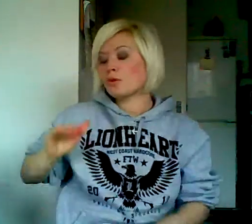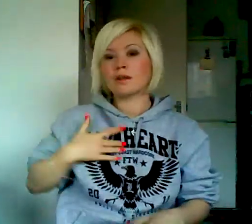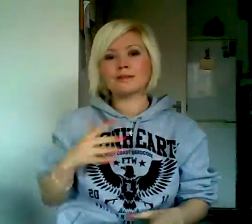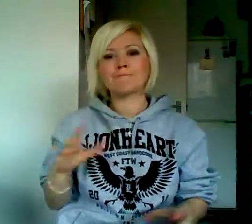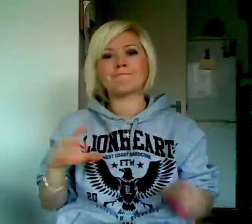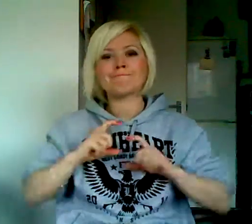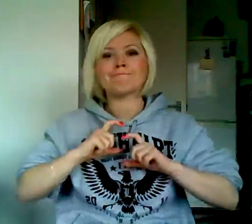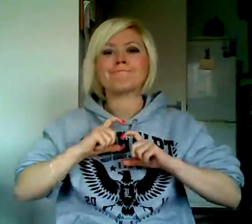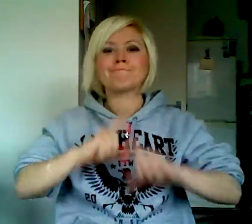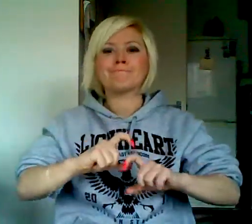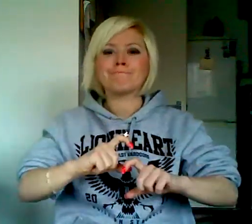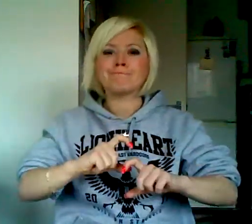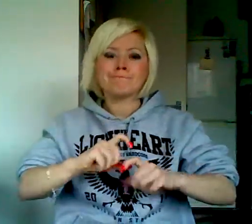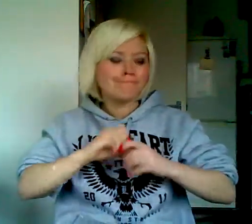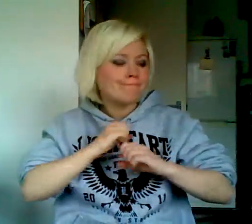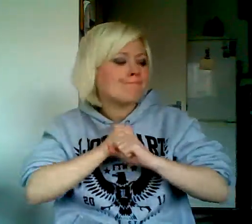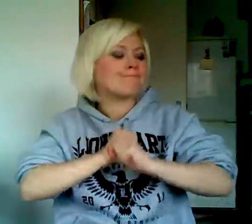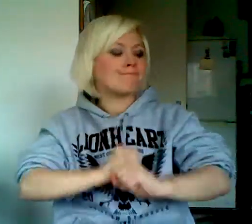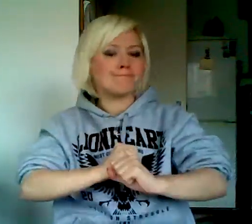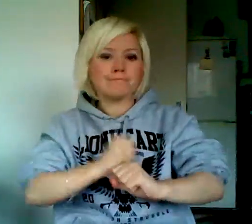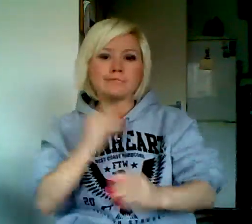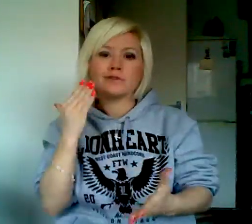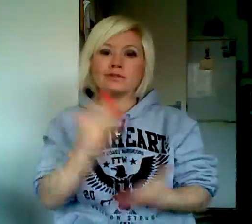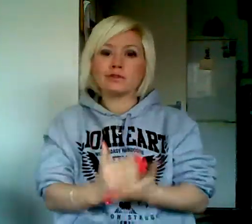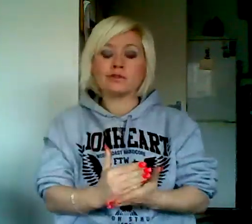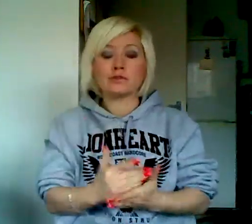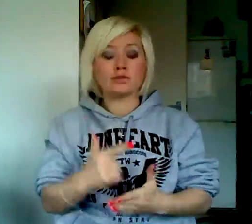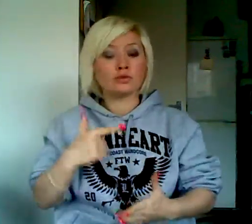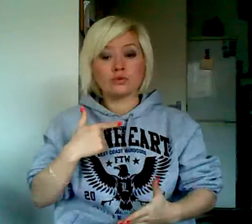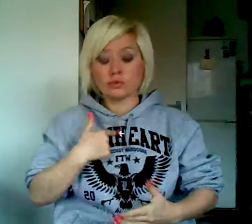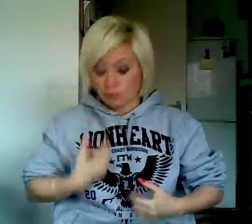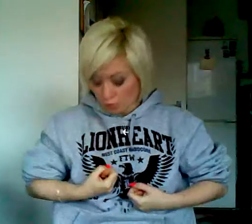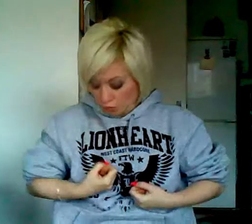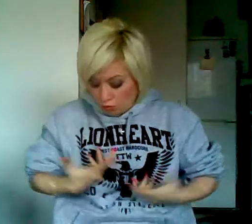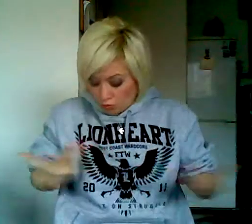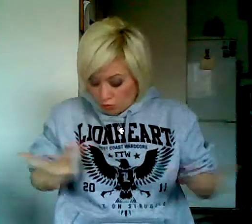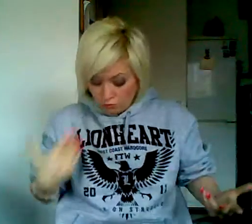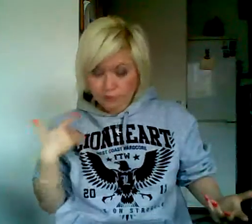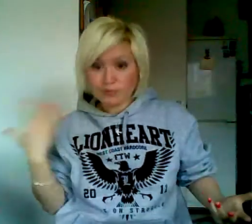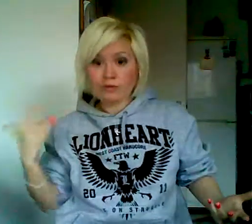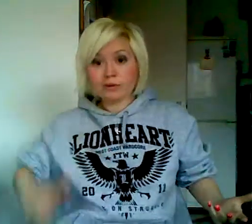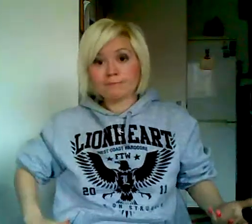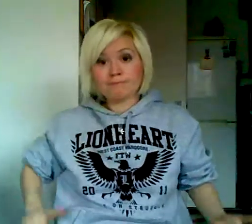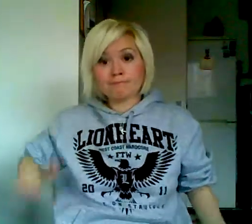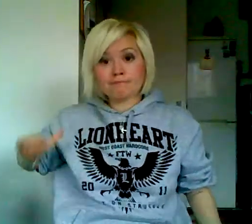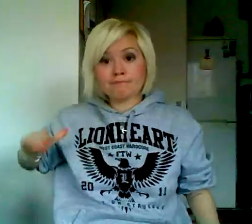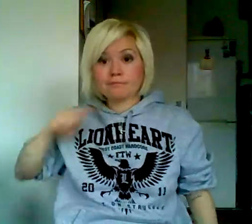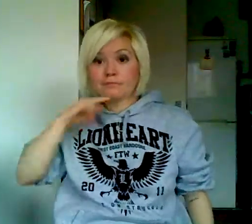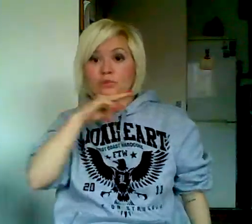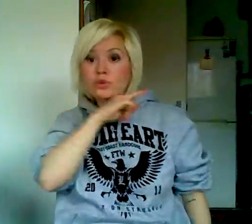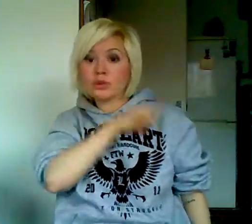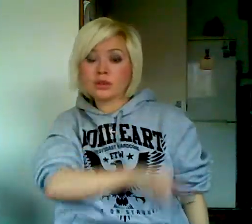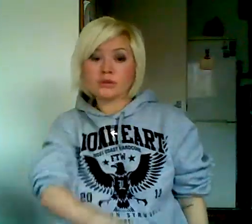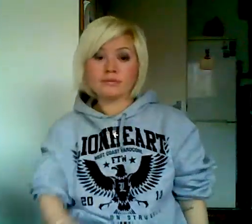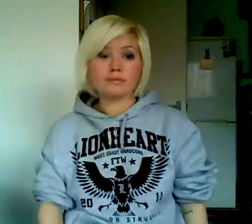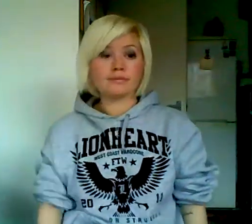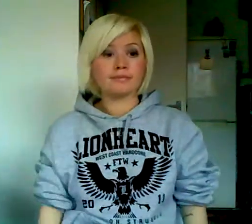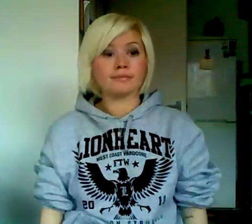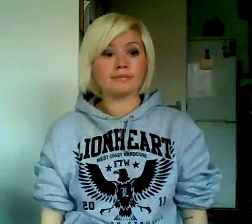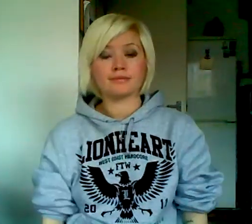close to truth. I don't wanna lose with eye to eye as a boy.